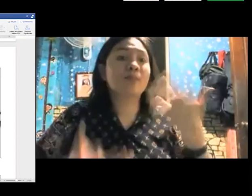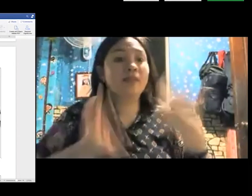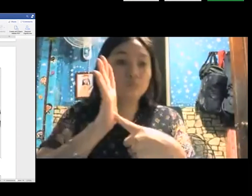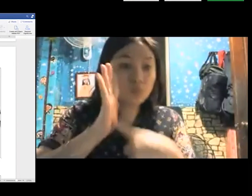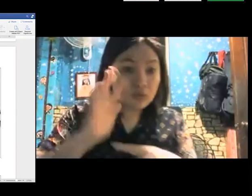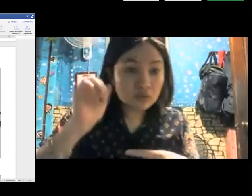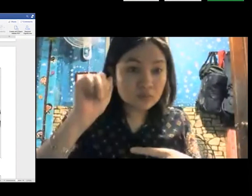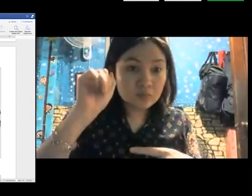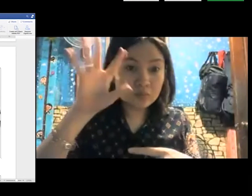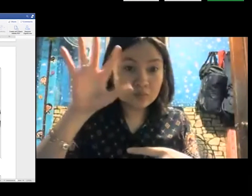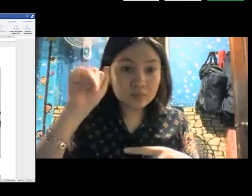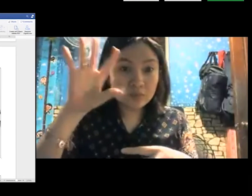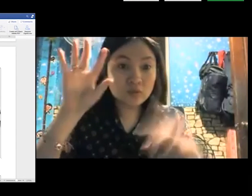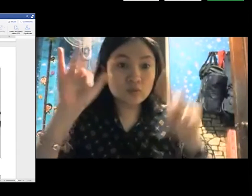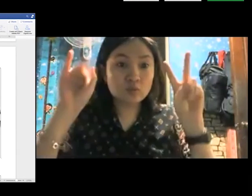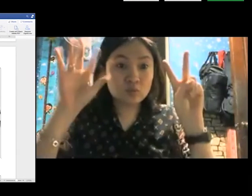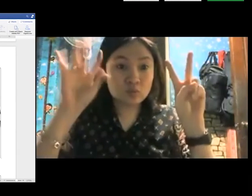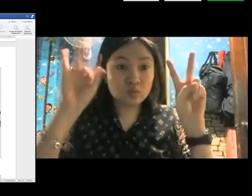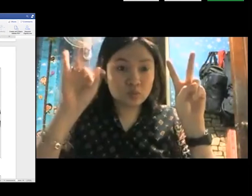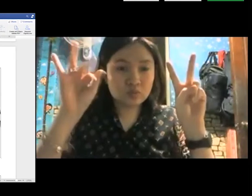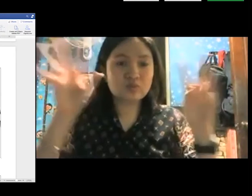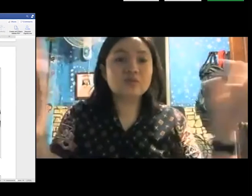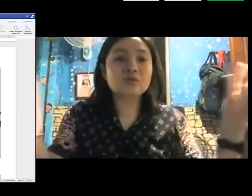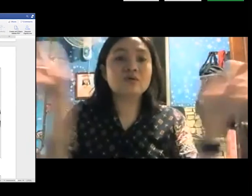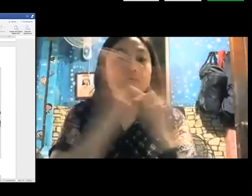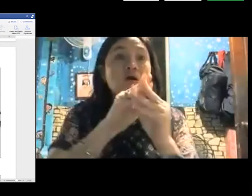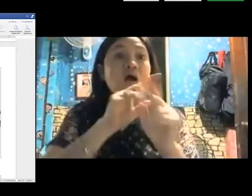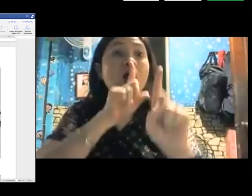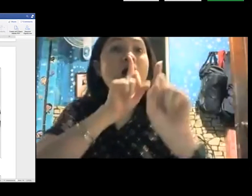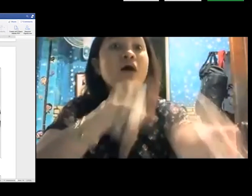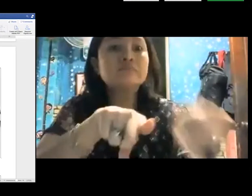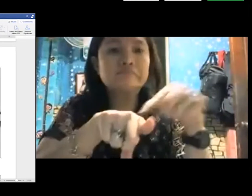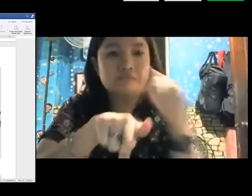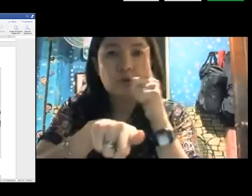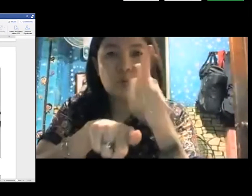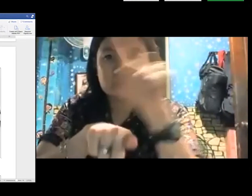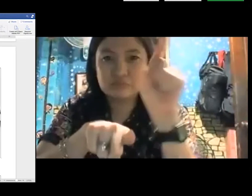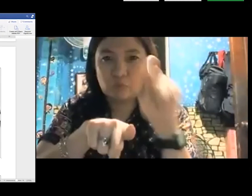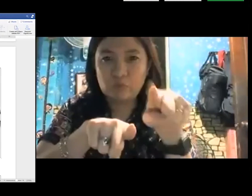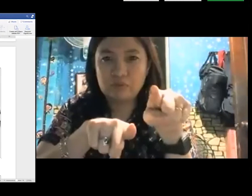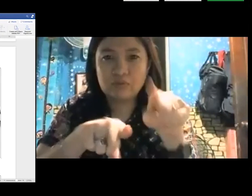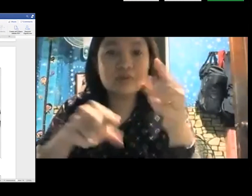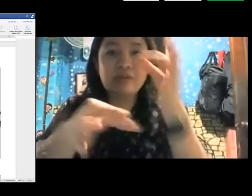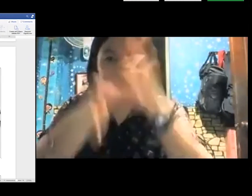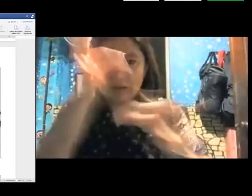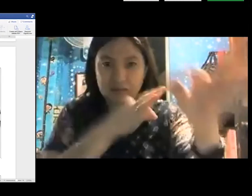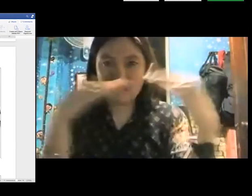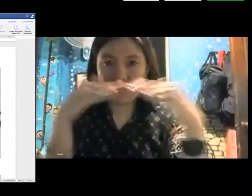So answer also has a facial expression. Answer,